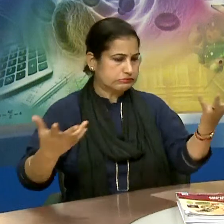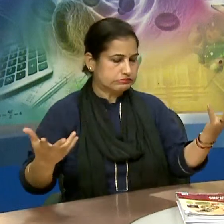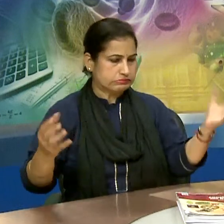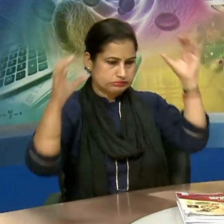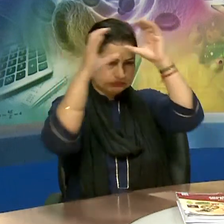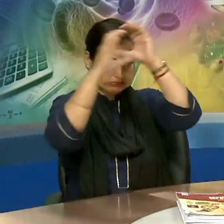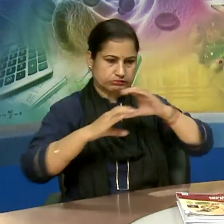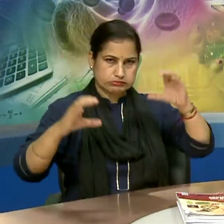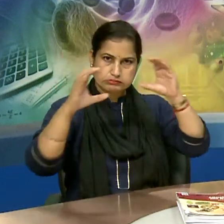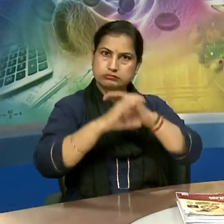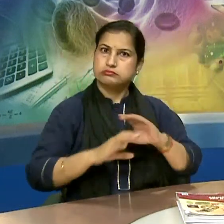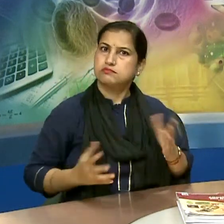provinces